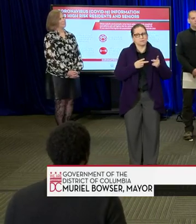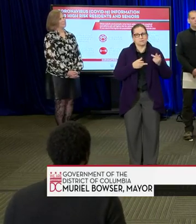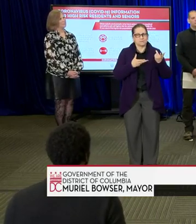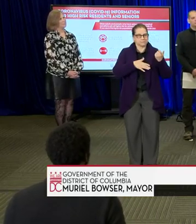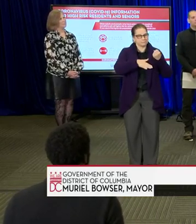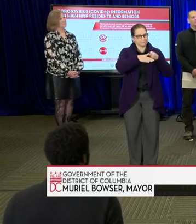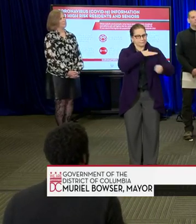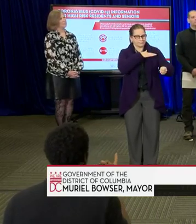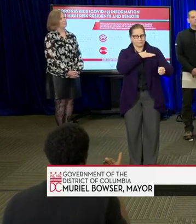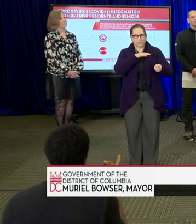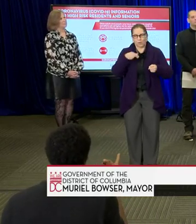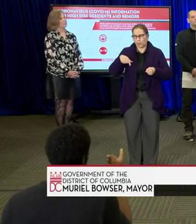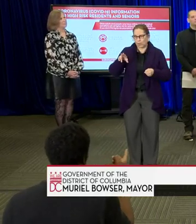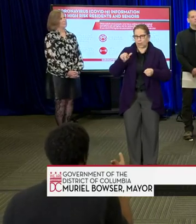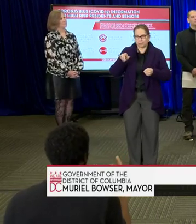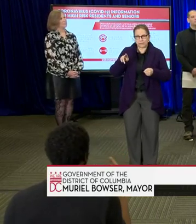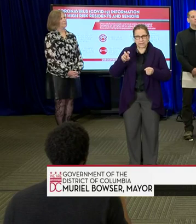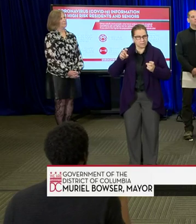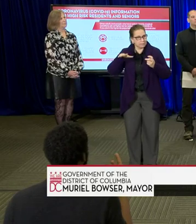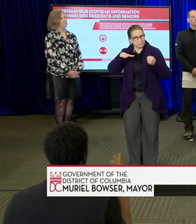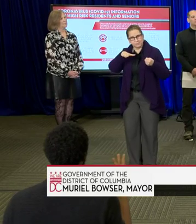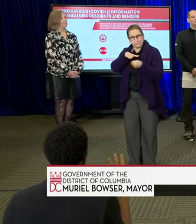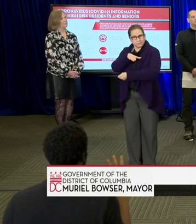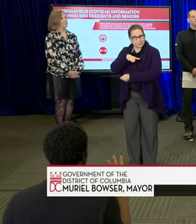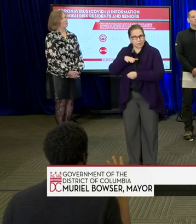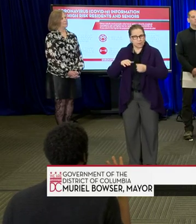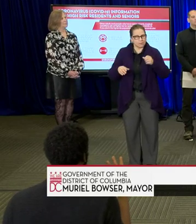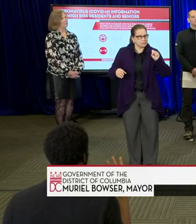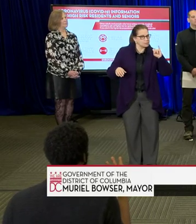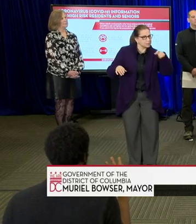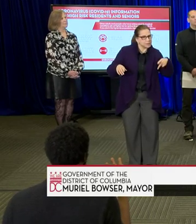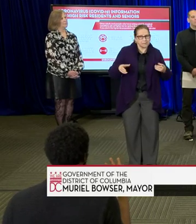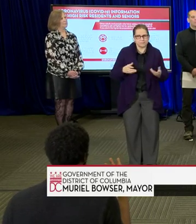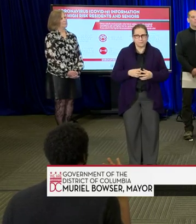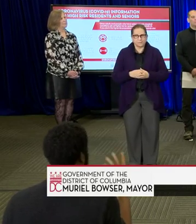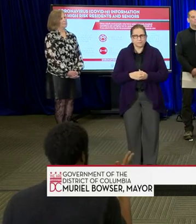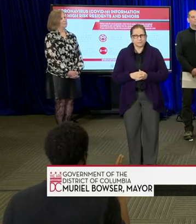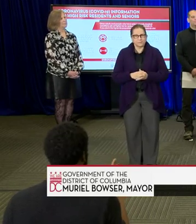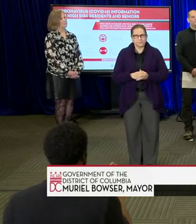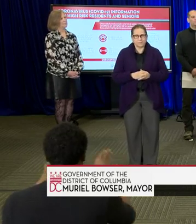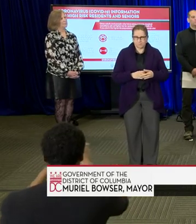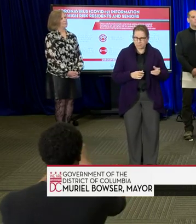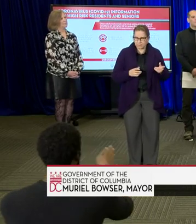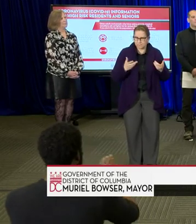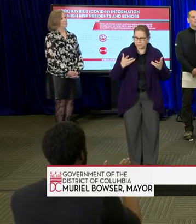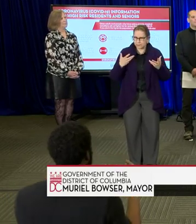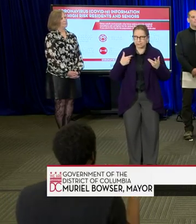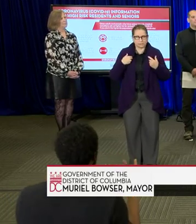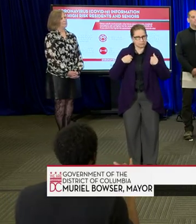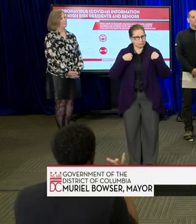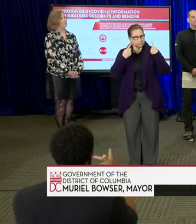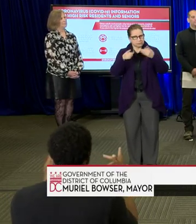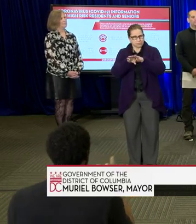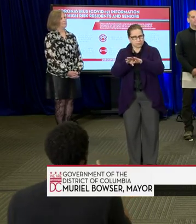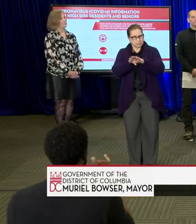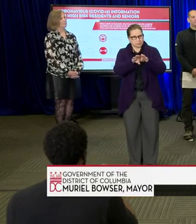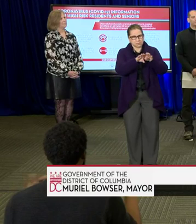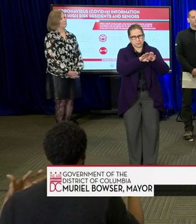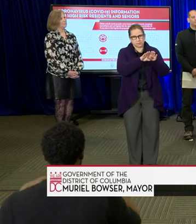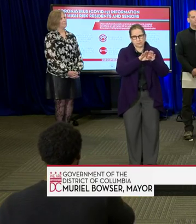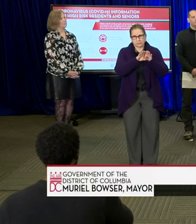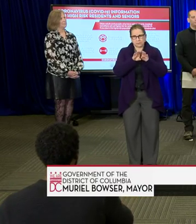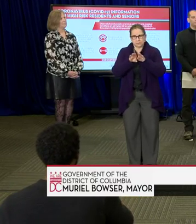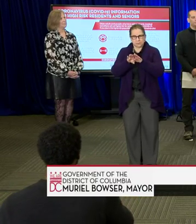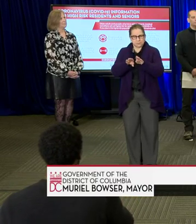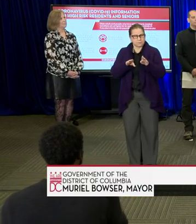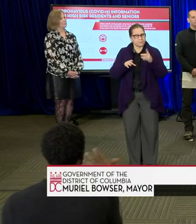have basically closed down the district, so the gathering places where D.C. residents can go